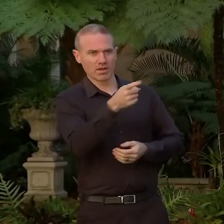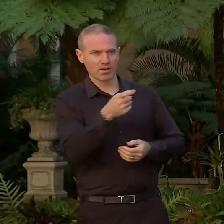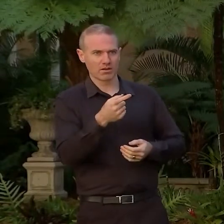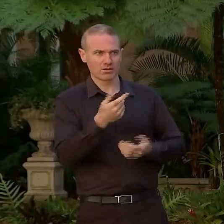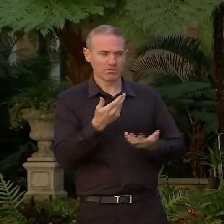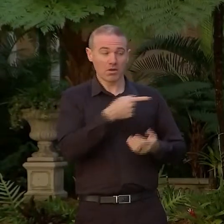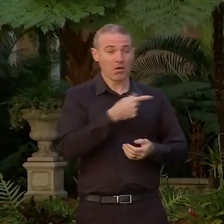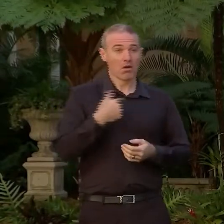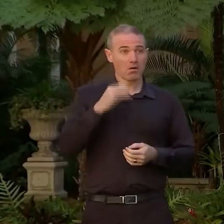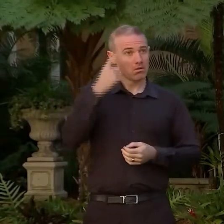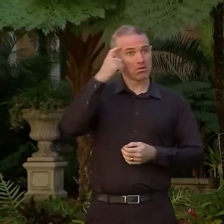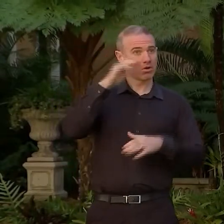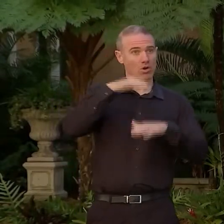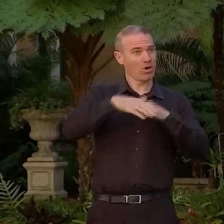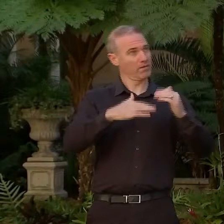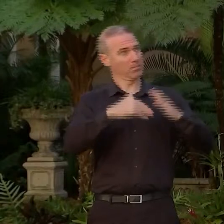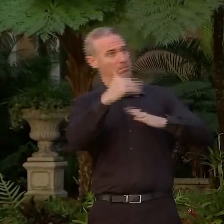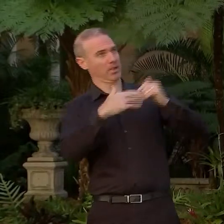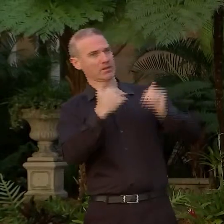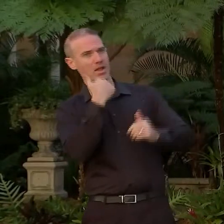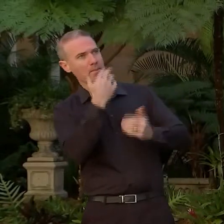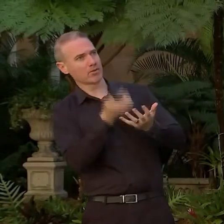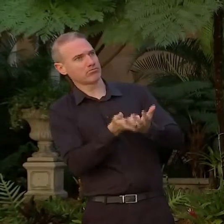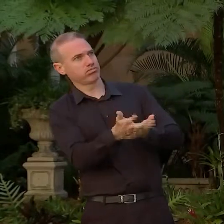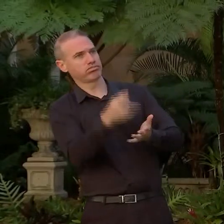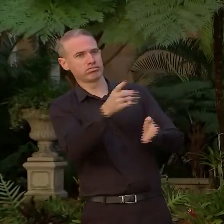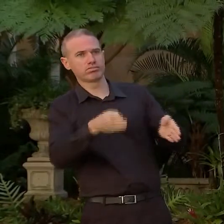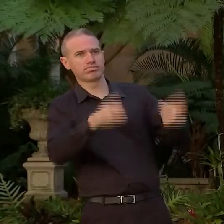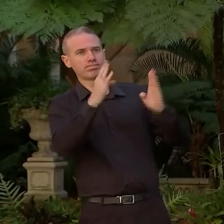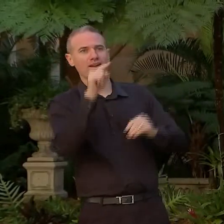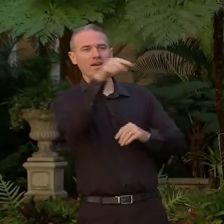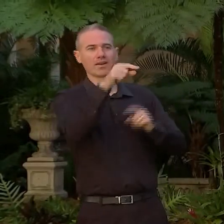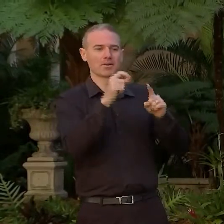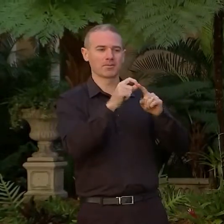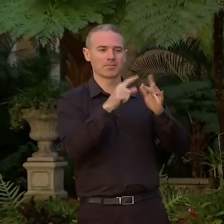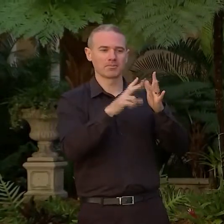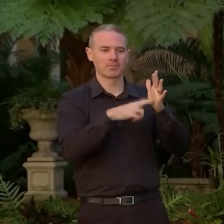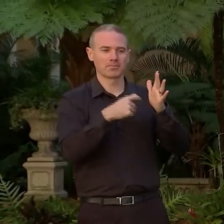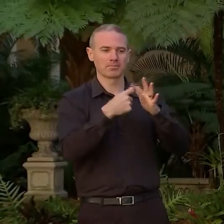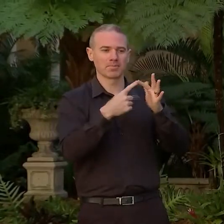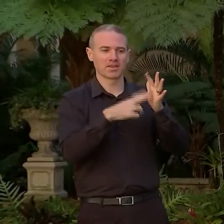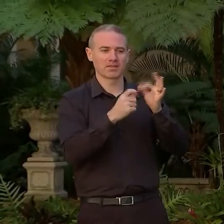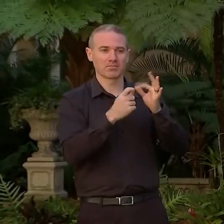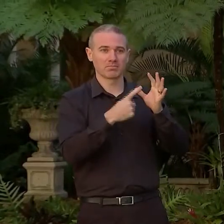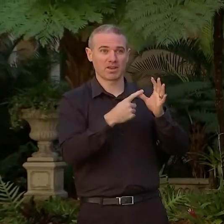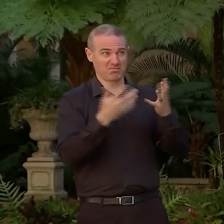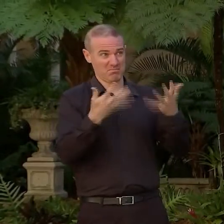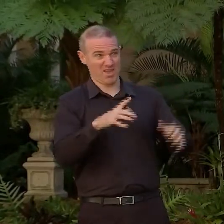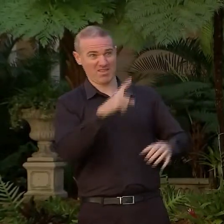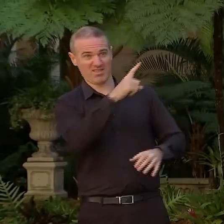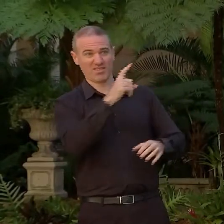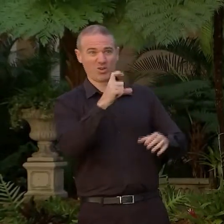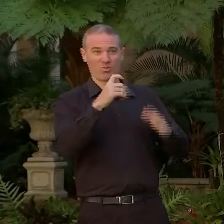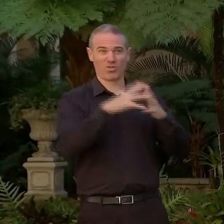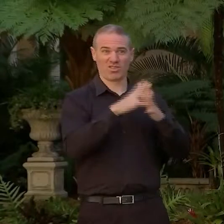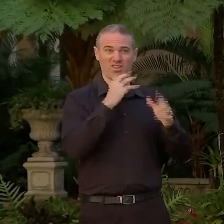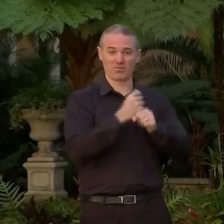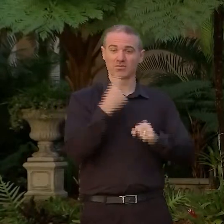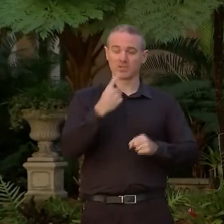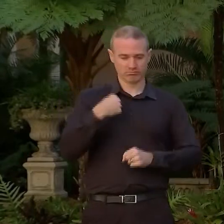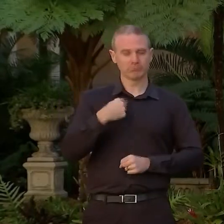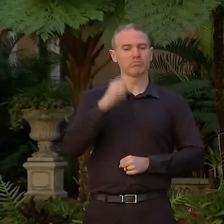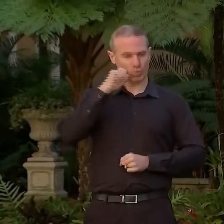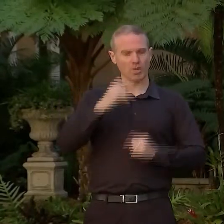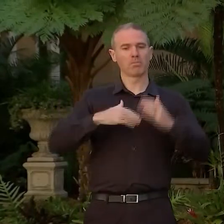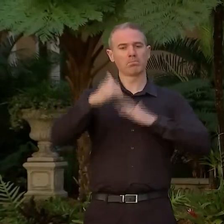too concerned about the building costs because that's the Australian Government's responsibility. They've said they will build it for us, and so questions regarding